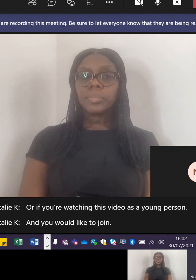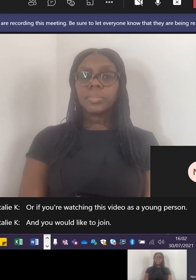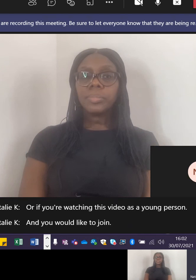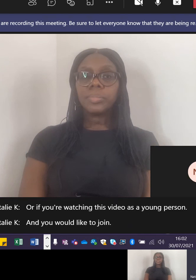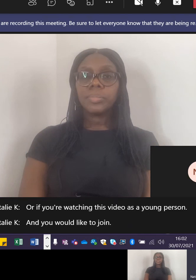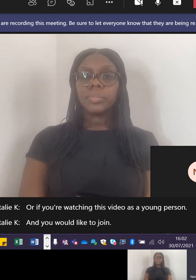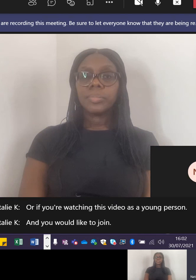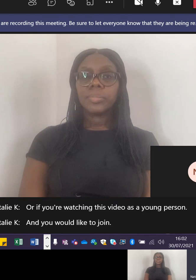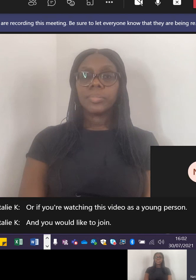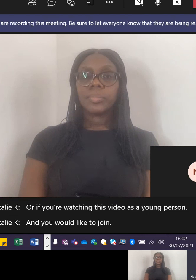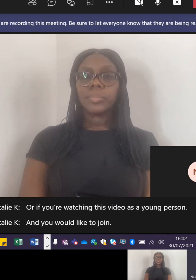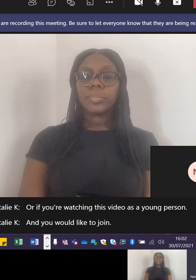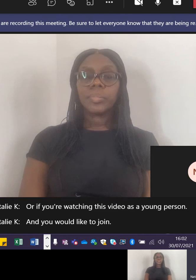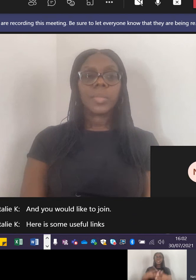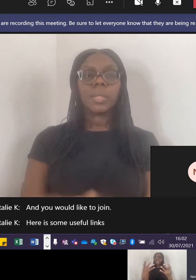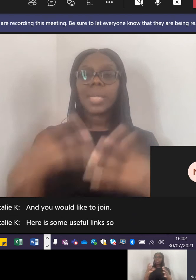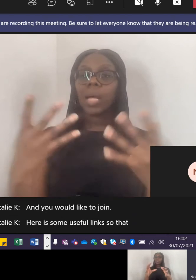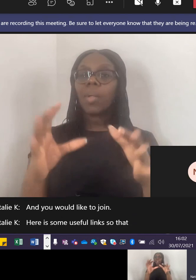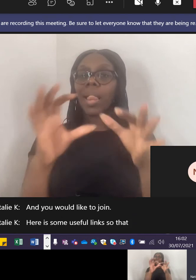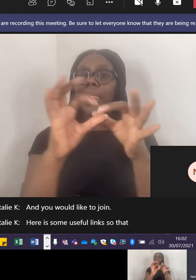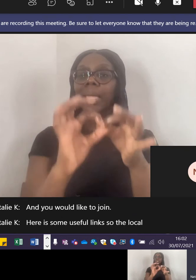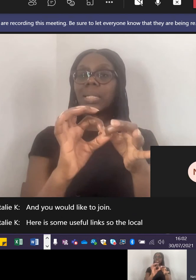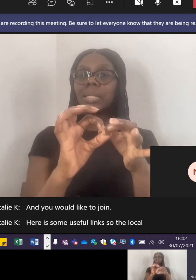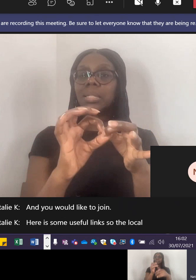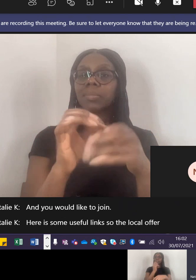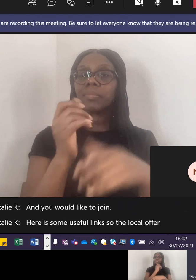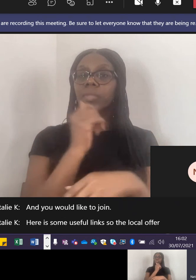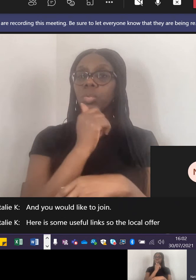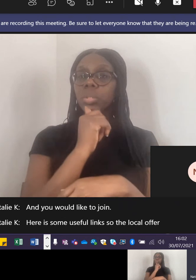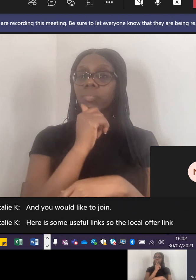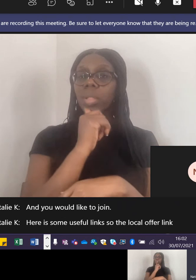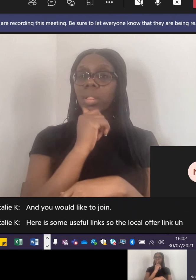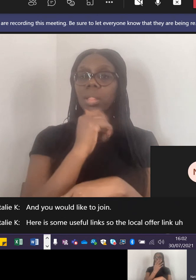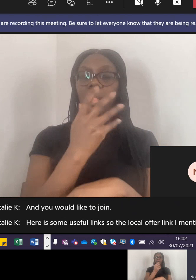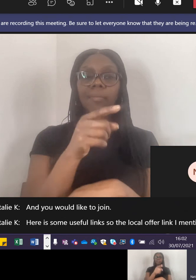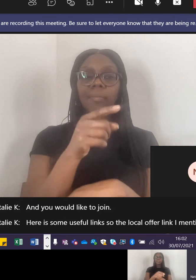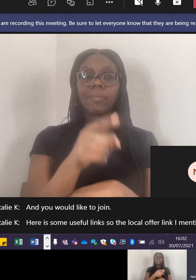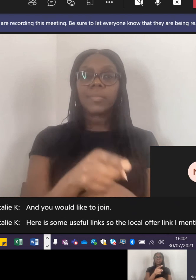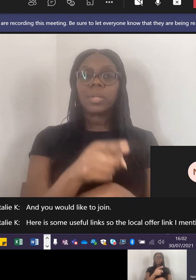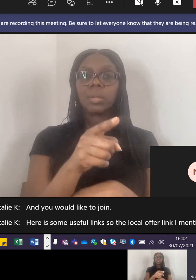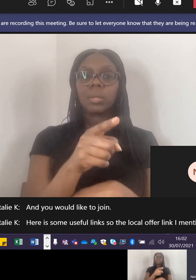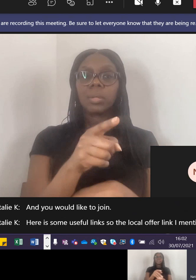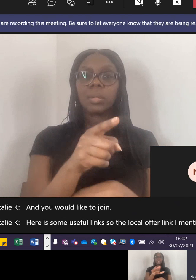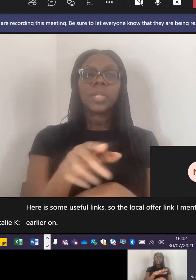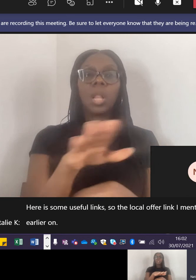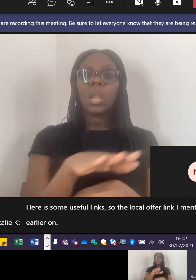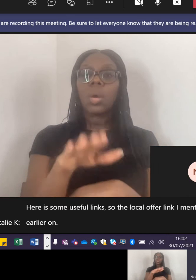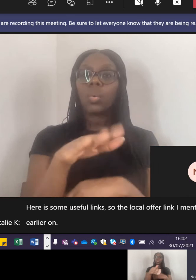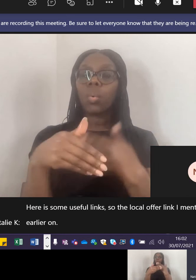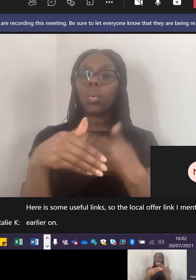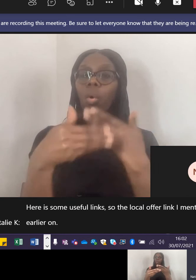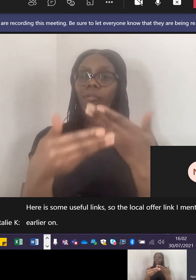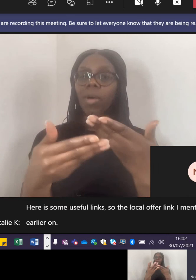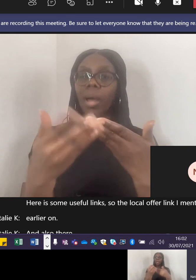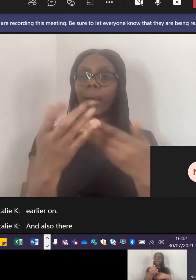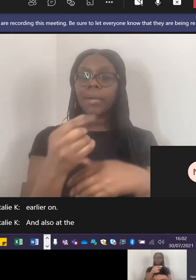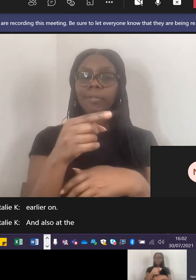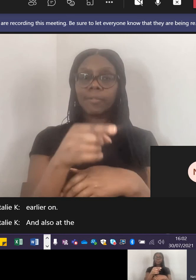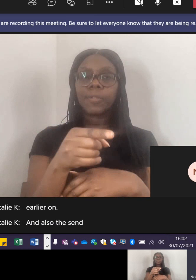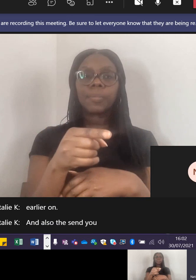Here are some useful links. So the local offer link I mentioned earlier on, and also the